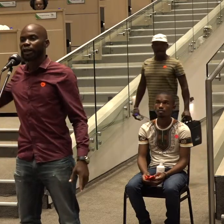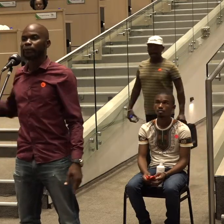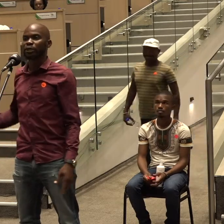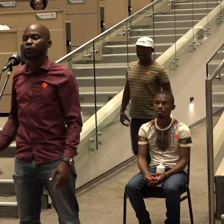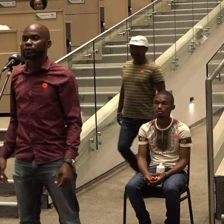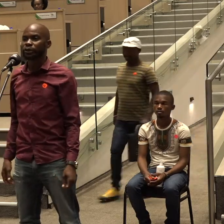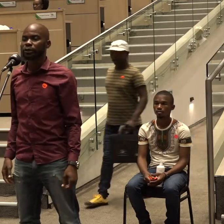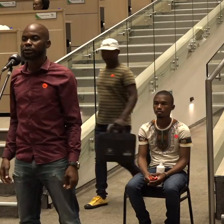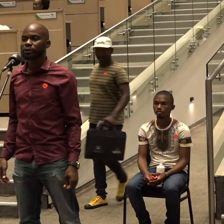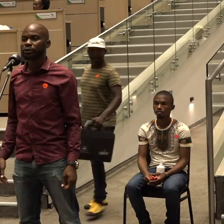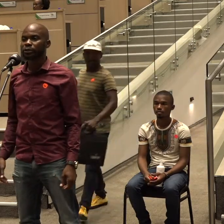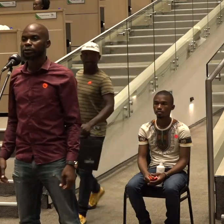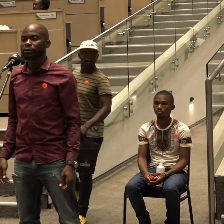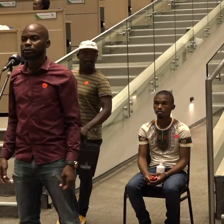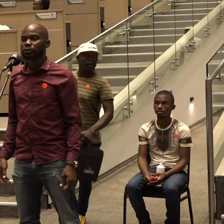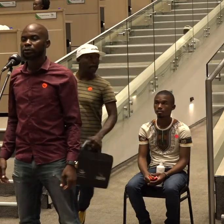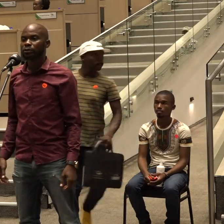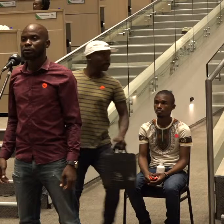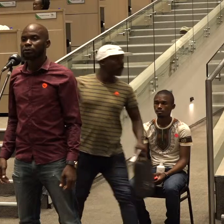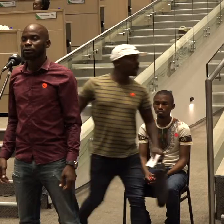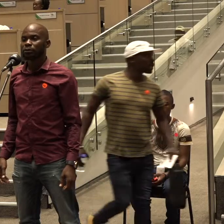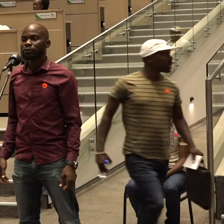Cape Town